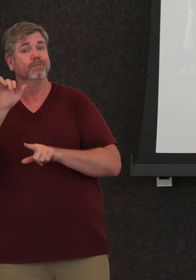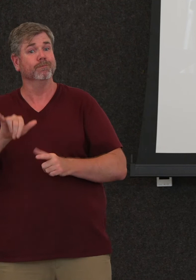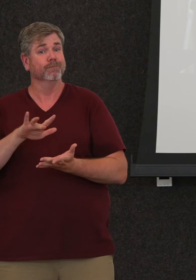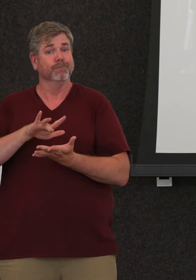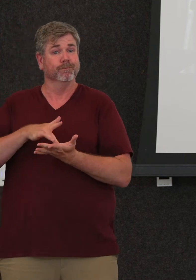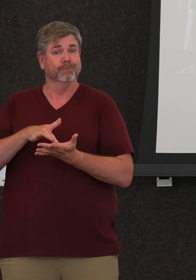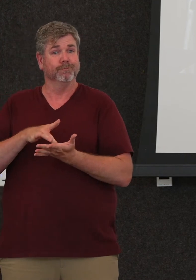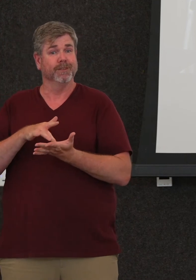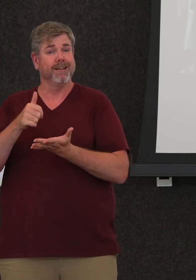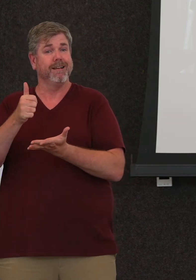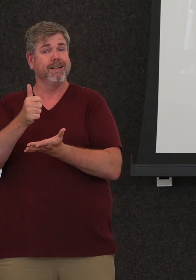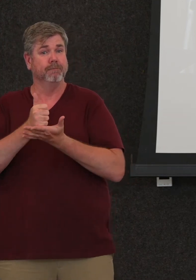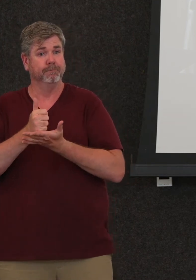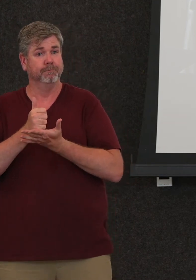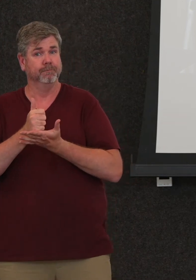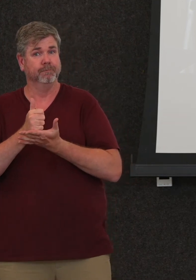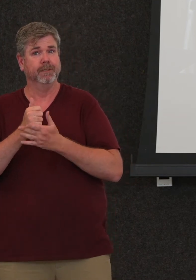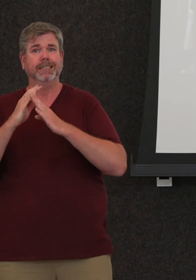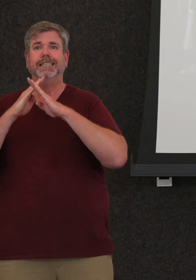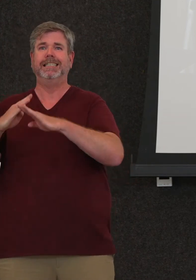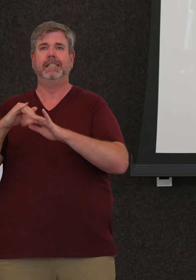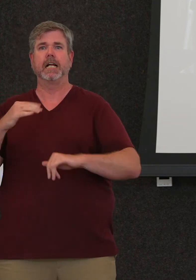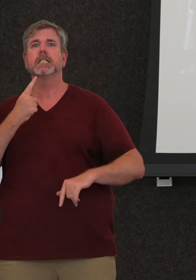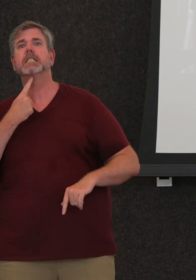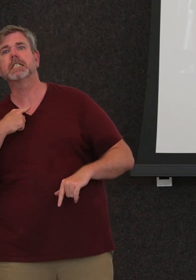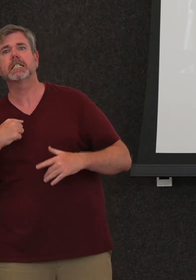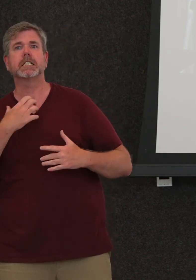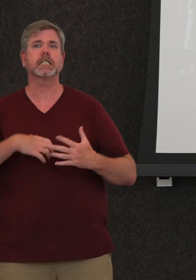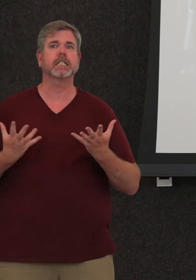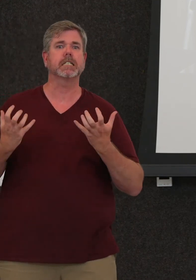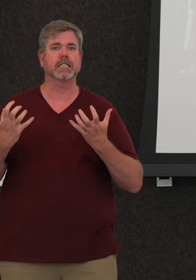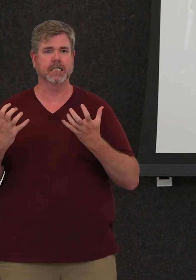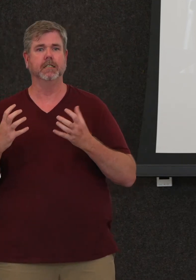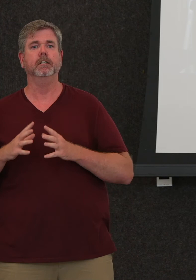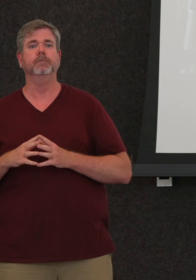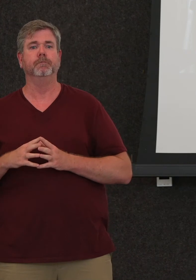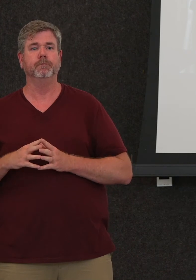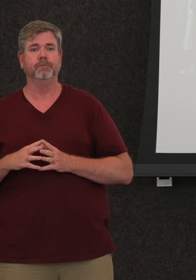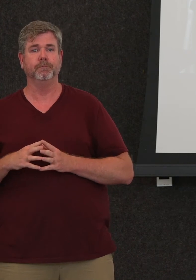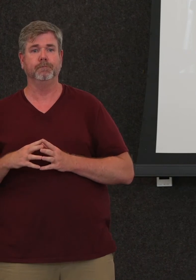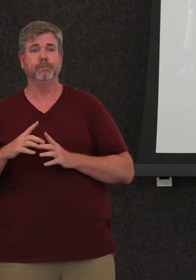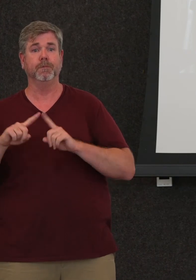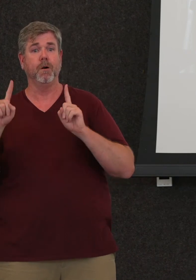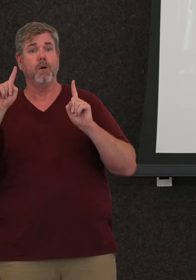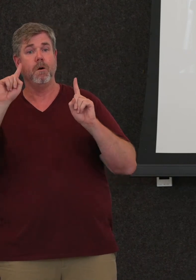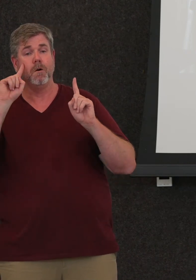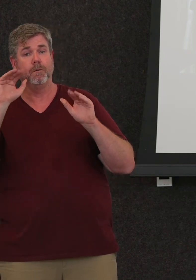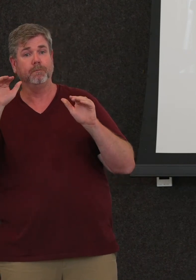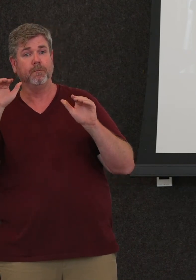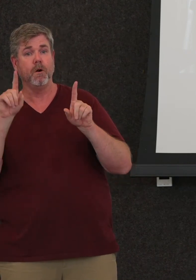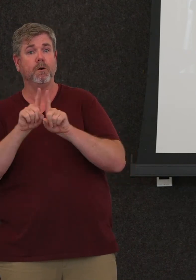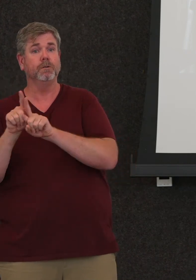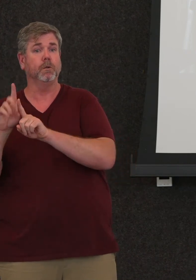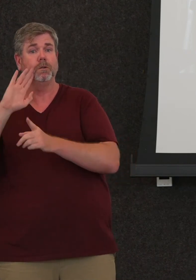and that effect increases over time, decrease their cravings for opioids. Is this a follow-up question?